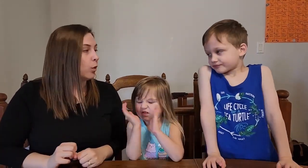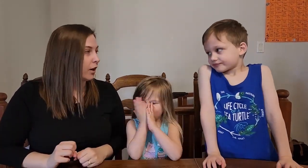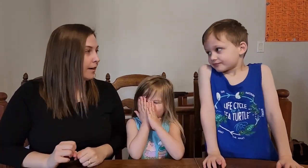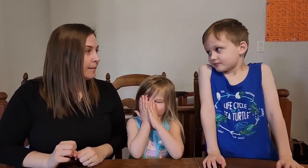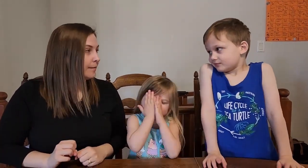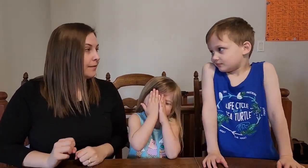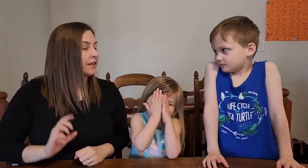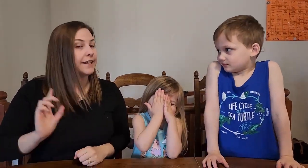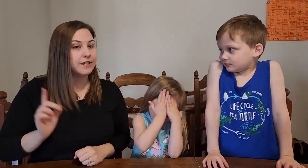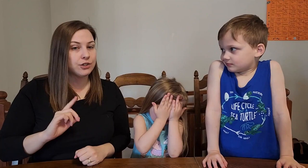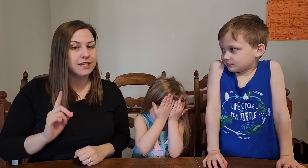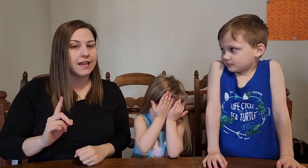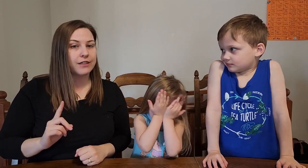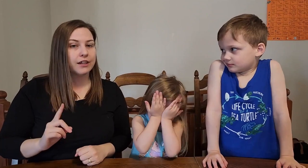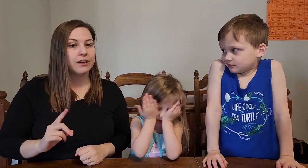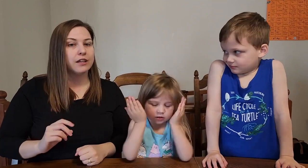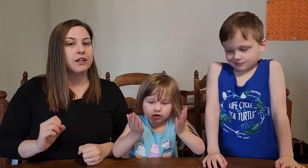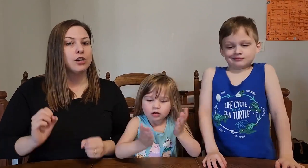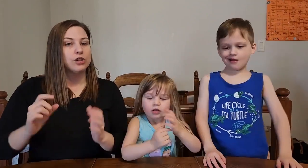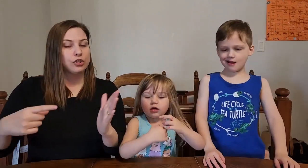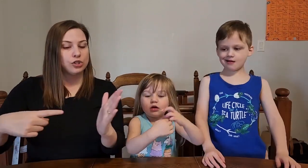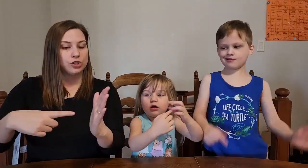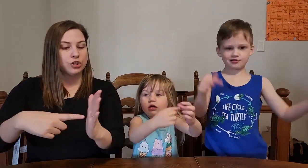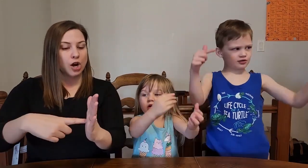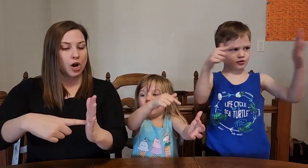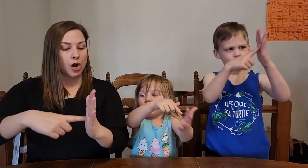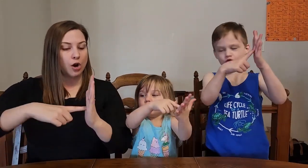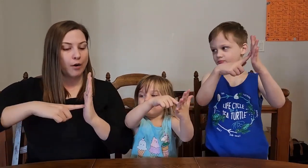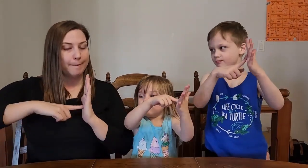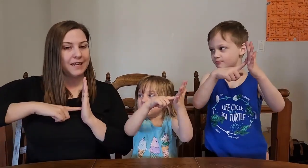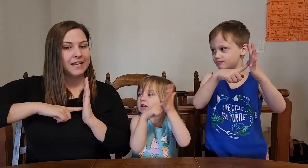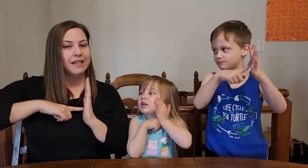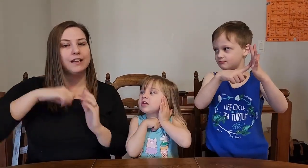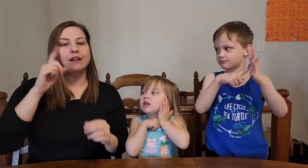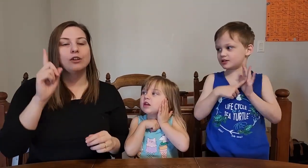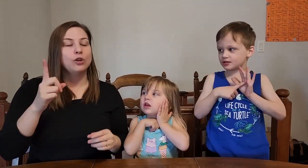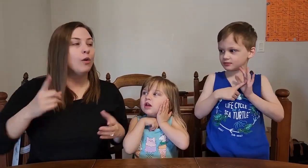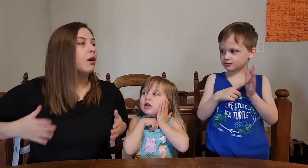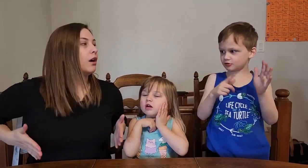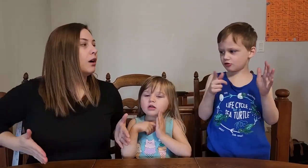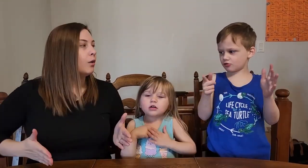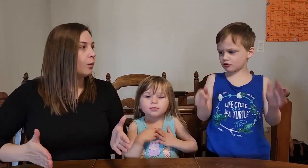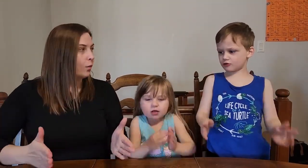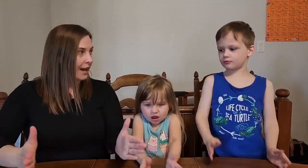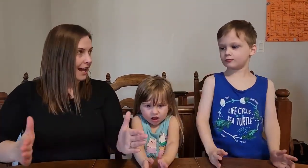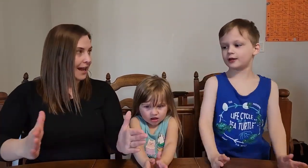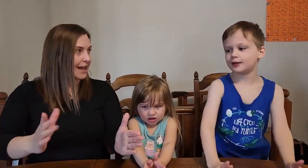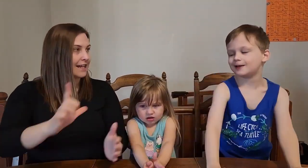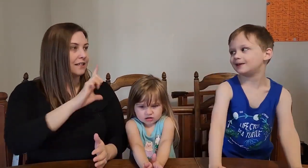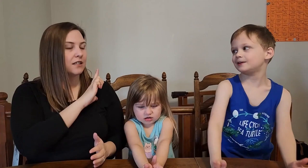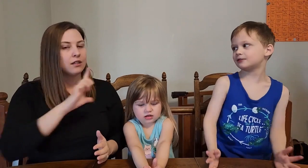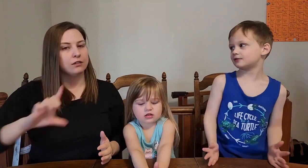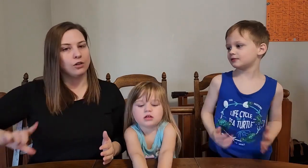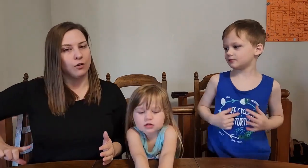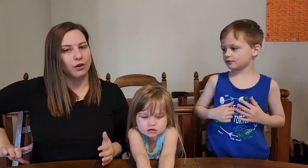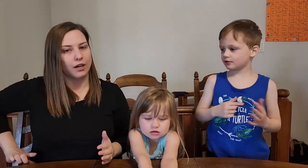Psalm 25:4. Let's do it together. Show me your ways,